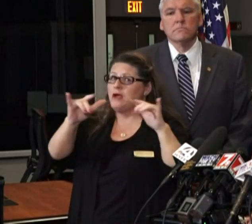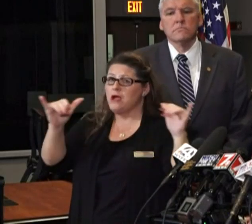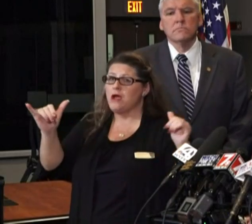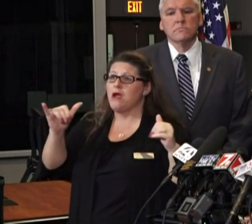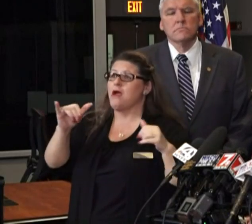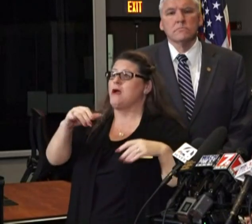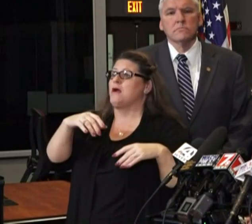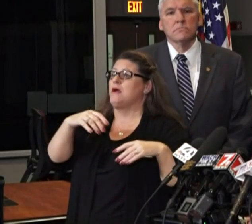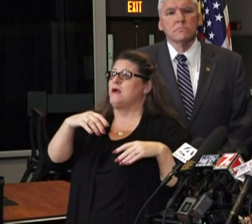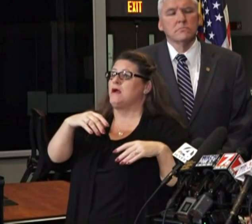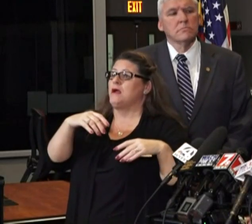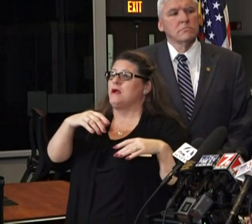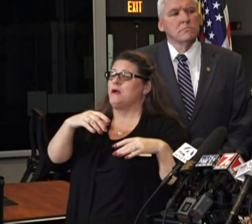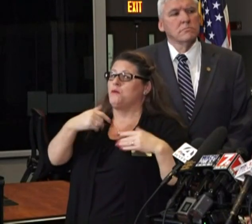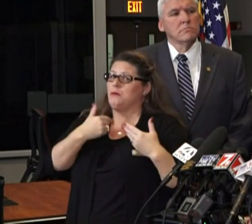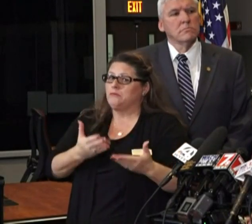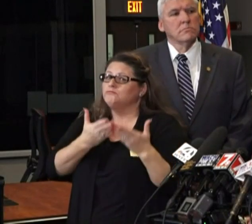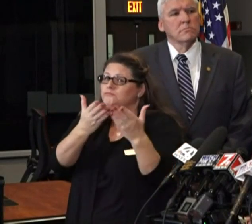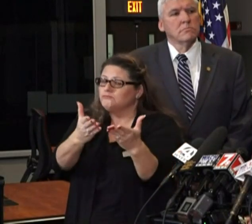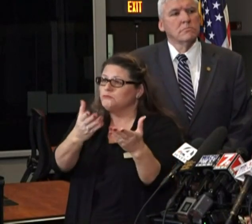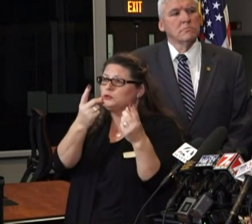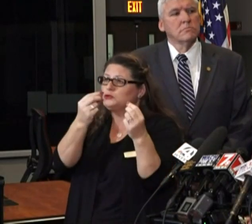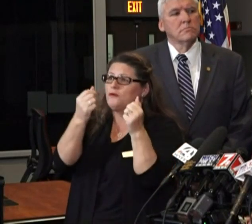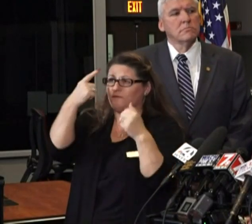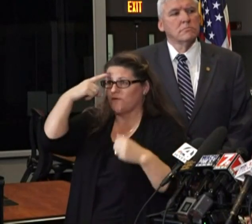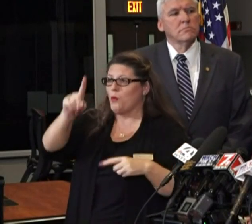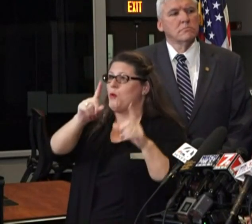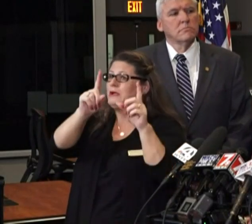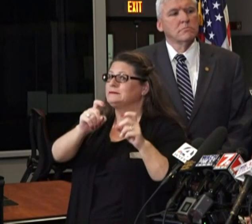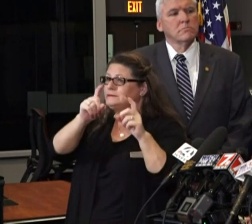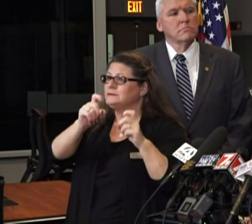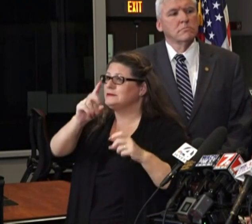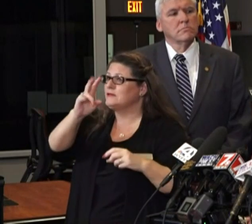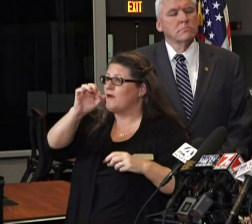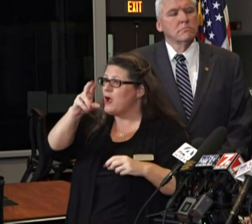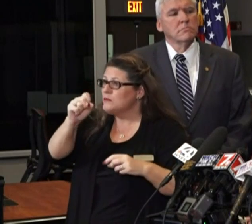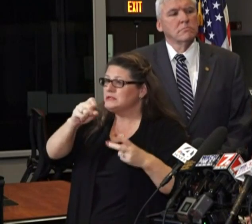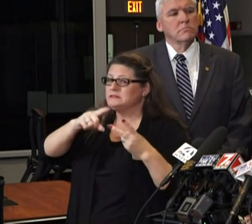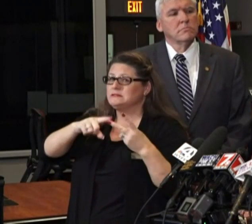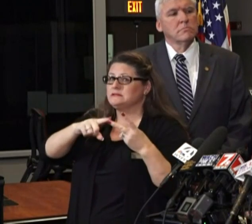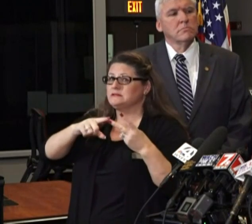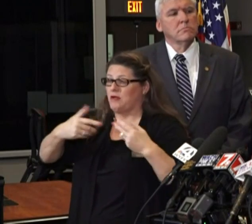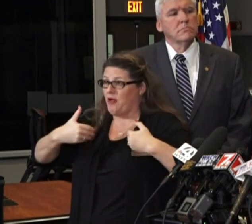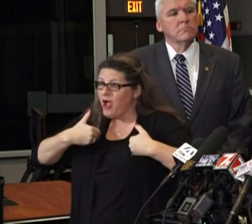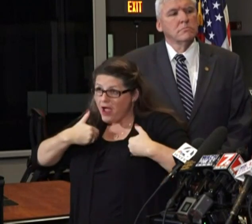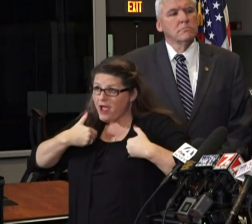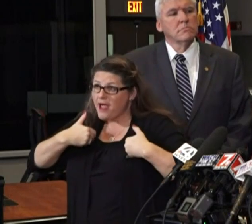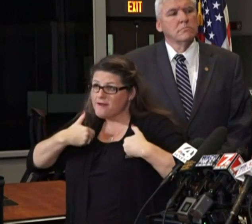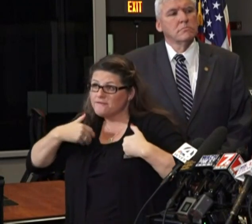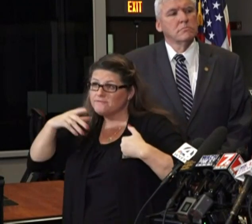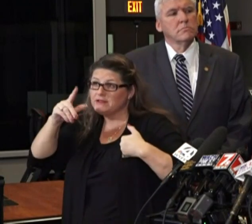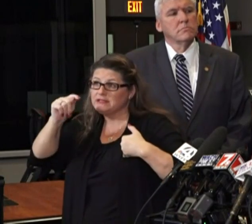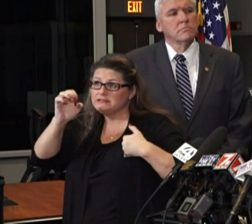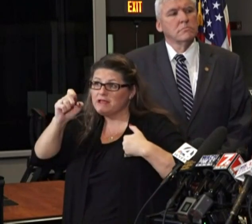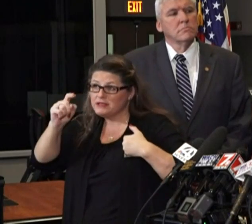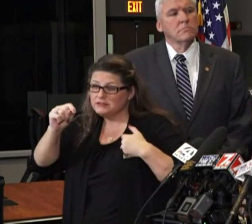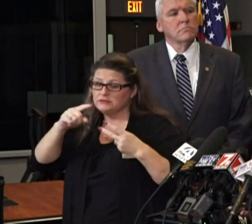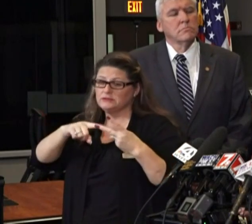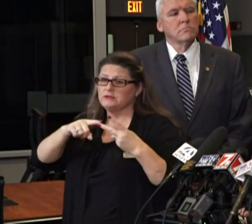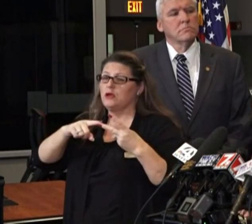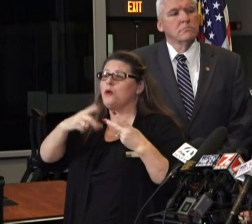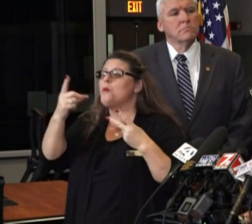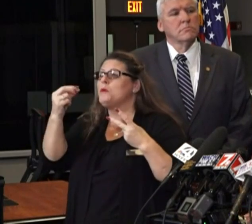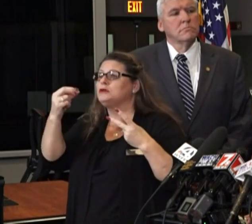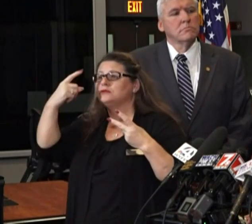recommendations for testing, the availability of testing, and the appropriate precautions for the